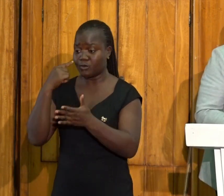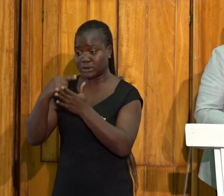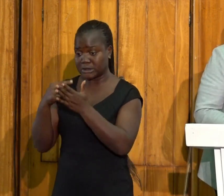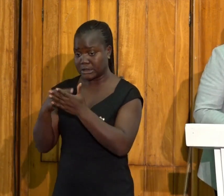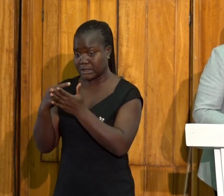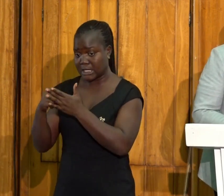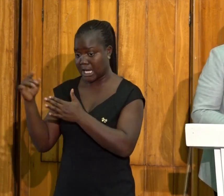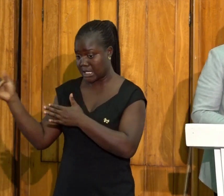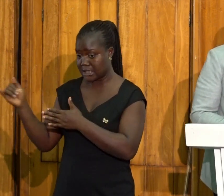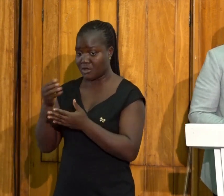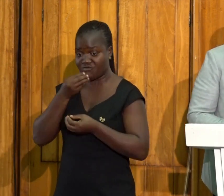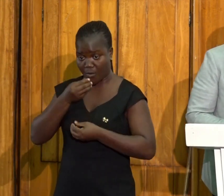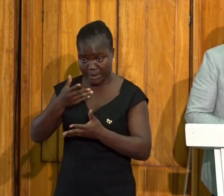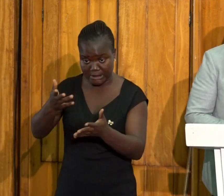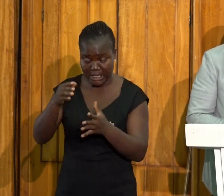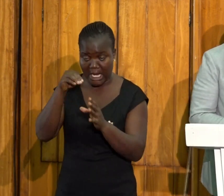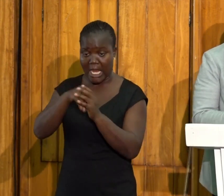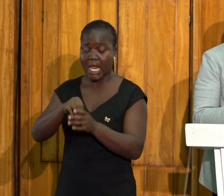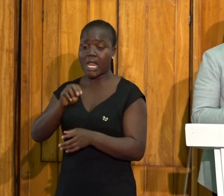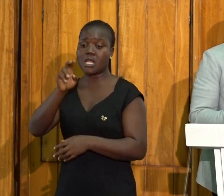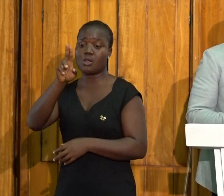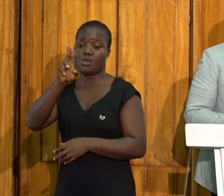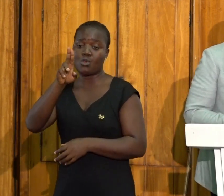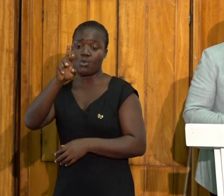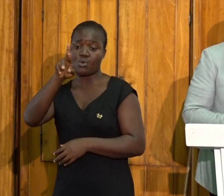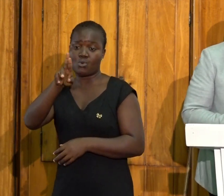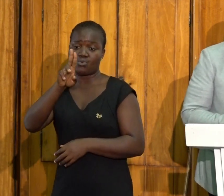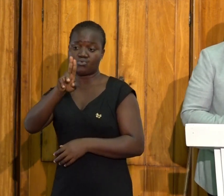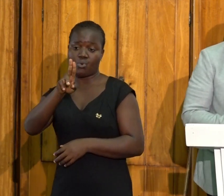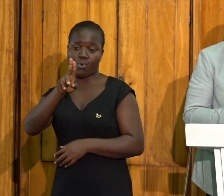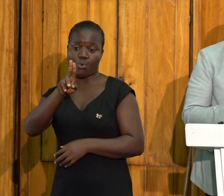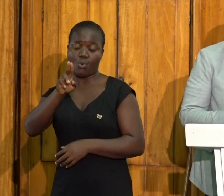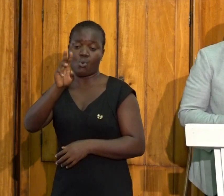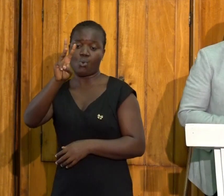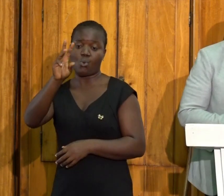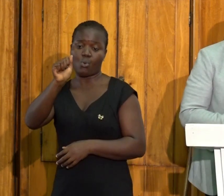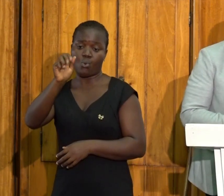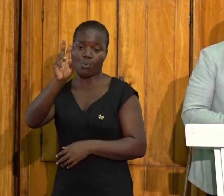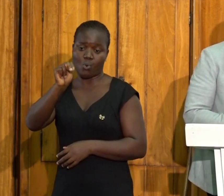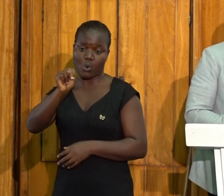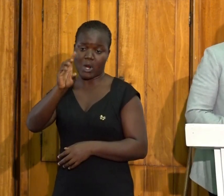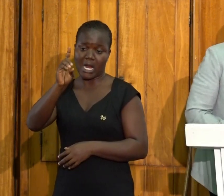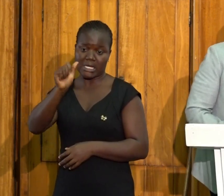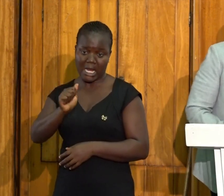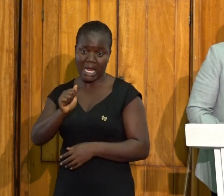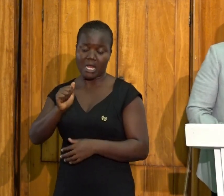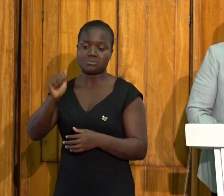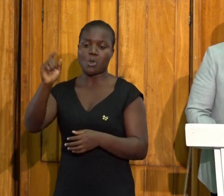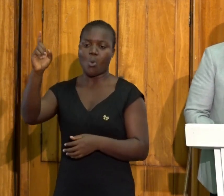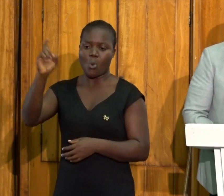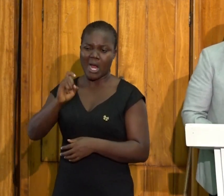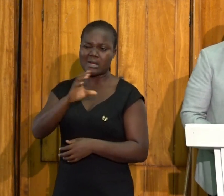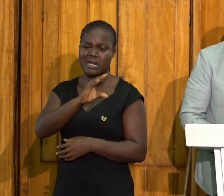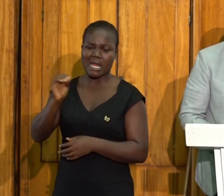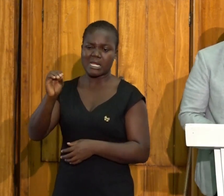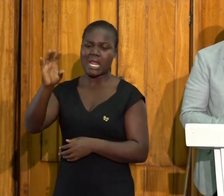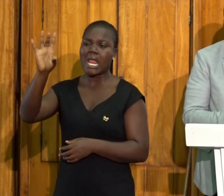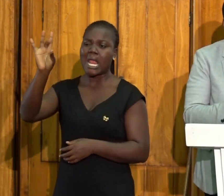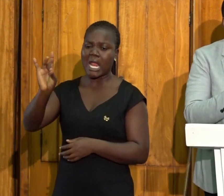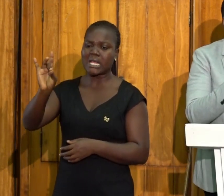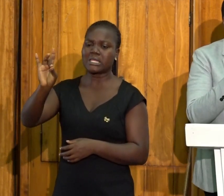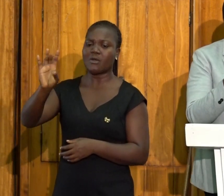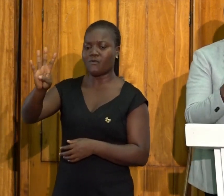was presented in Rwanda, there were about 500 pregnancies, and out of these, 184 were on LAN.